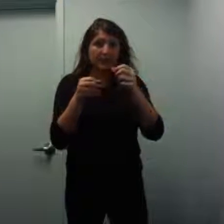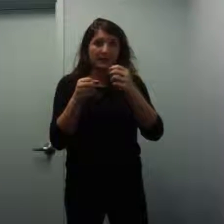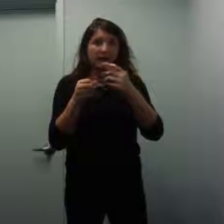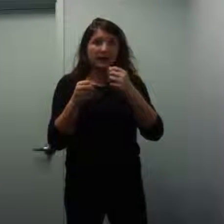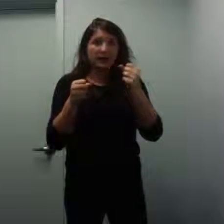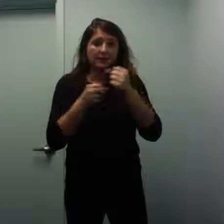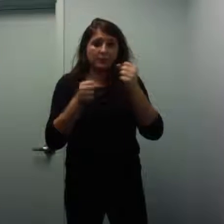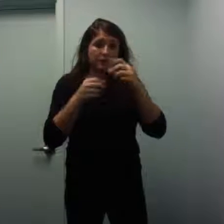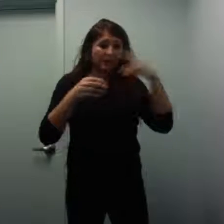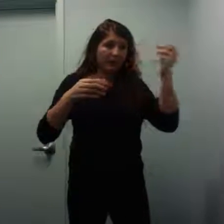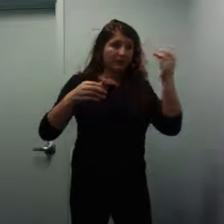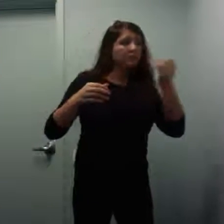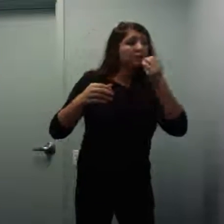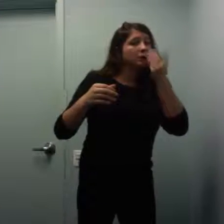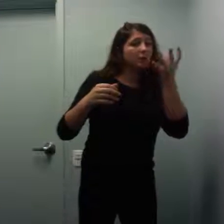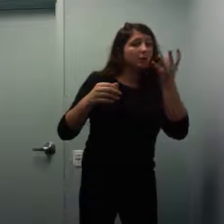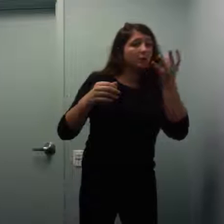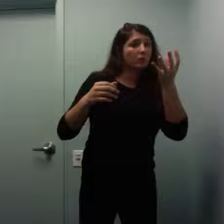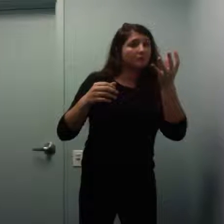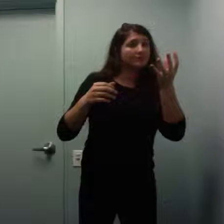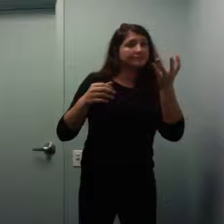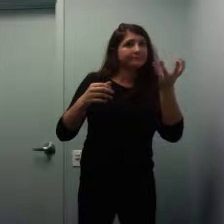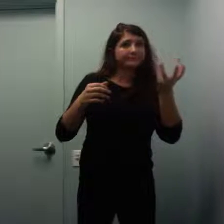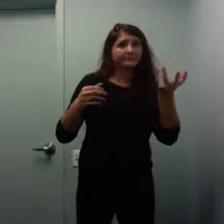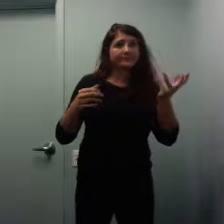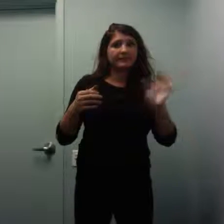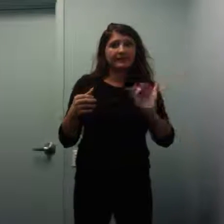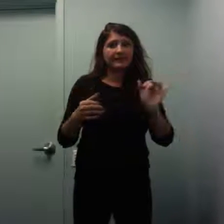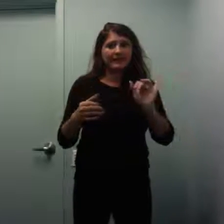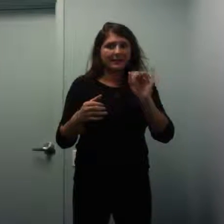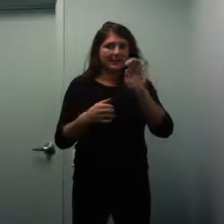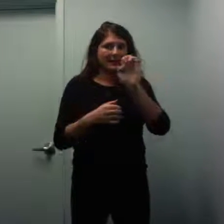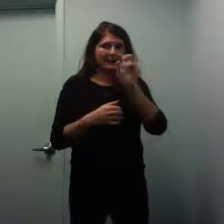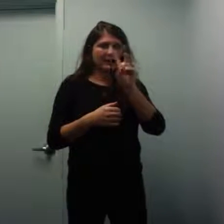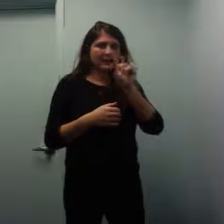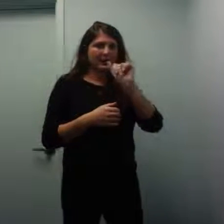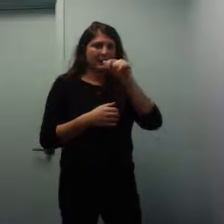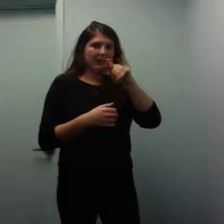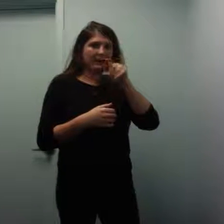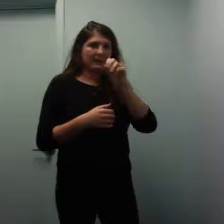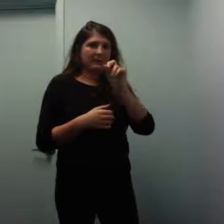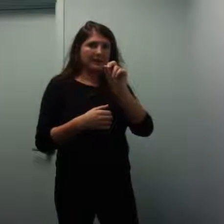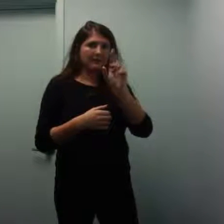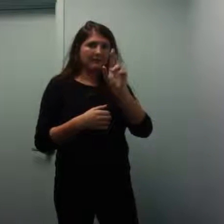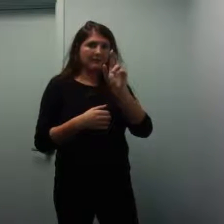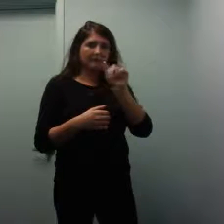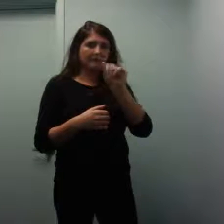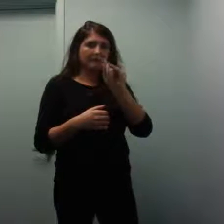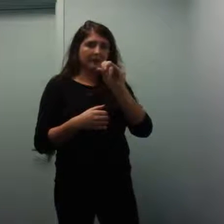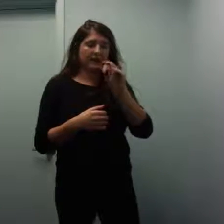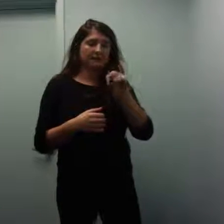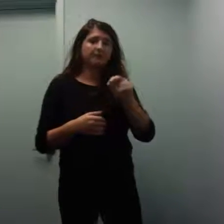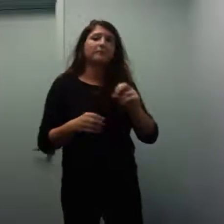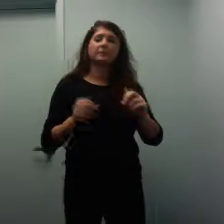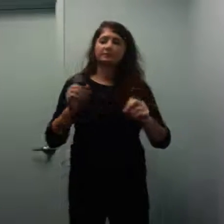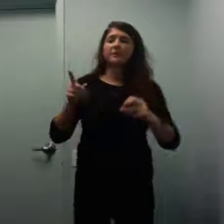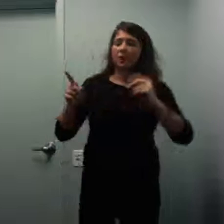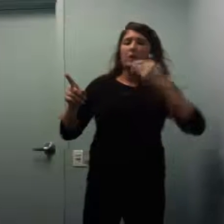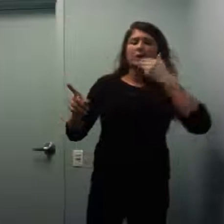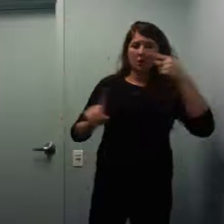outside, so it's like evaporating. Like evaporated? Okay, he's got some good points, and right off the bat, he's